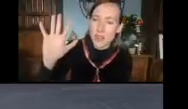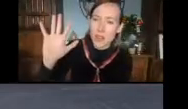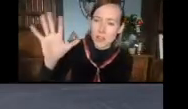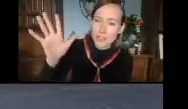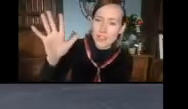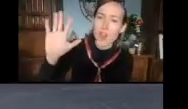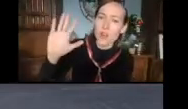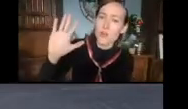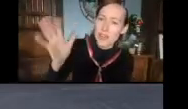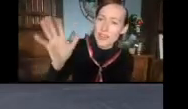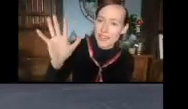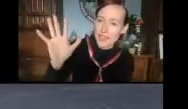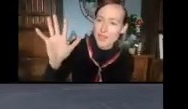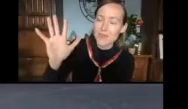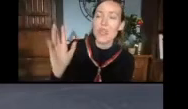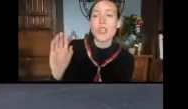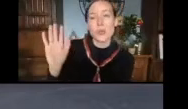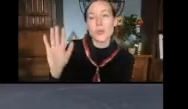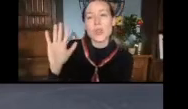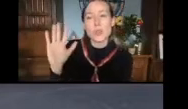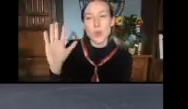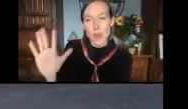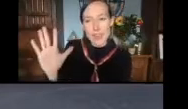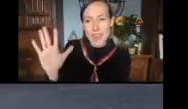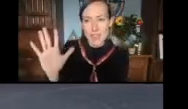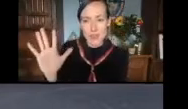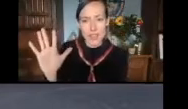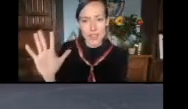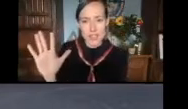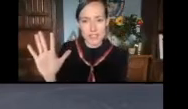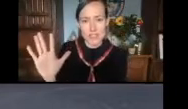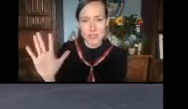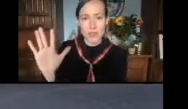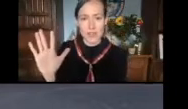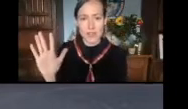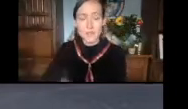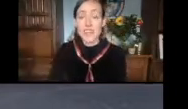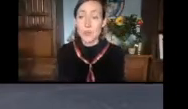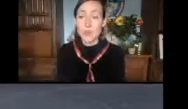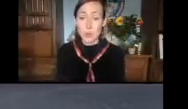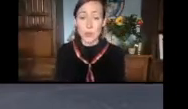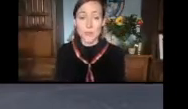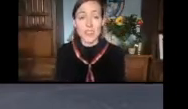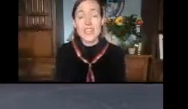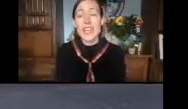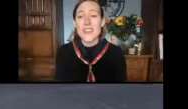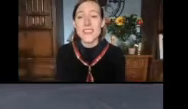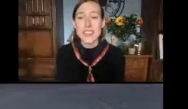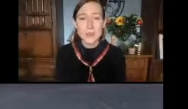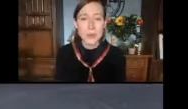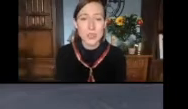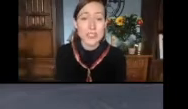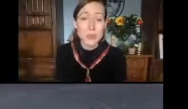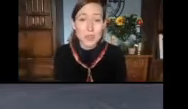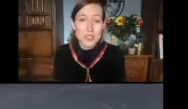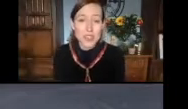of us are right-handed. So we would use our right hand for the actions, okay? That's one rule. The second